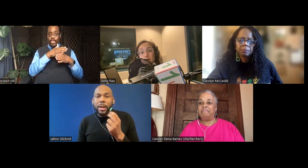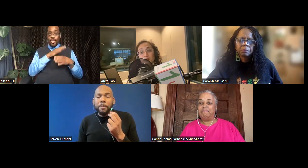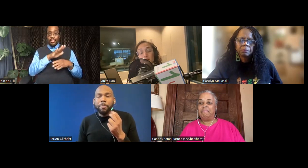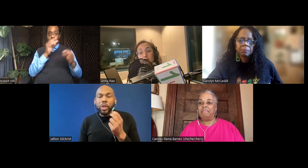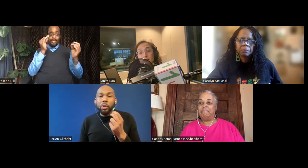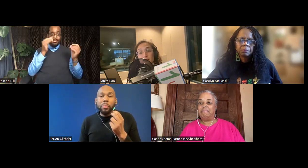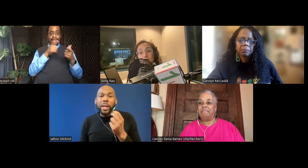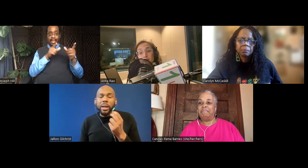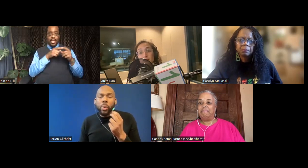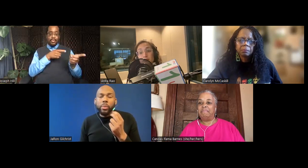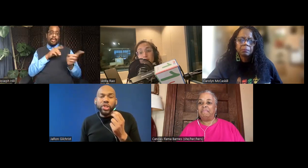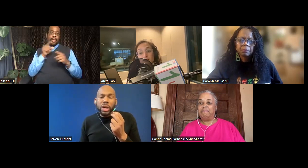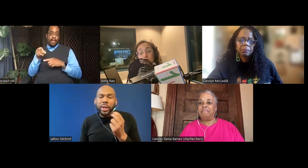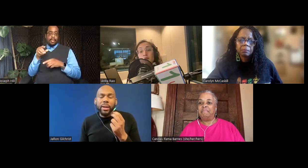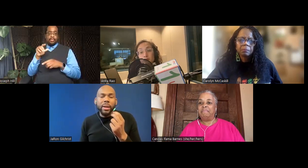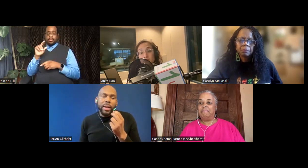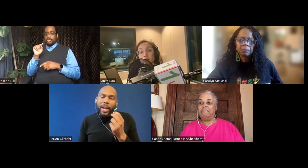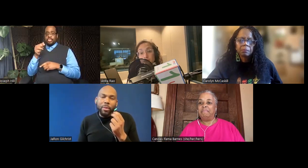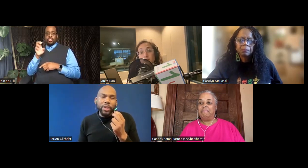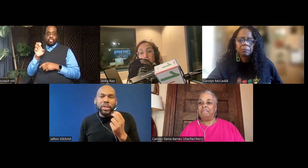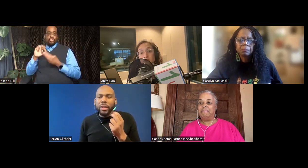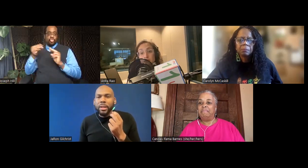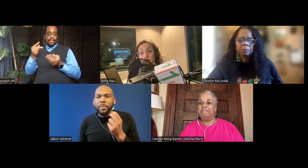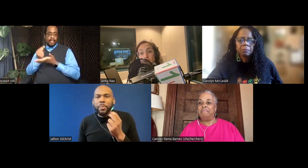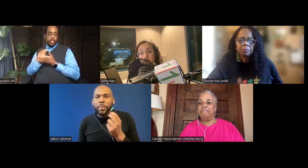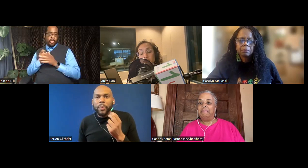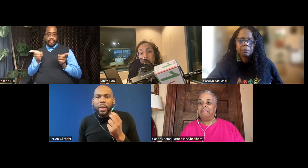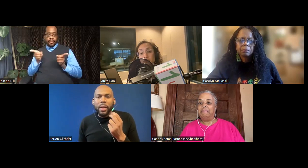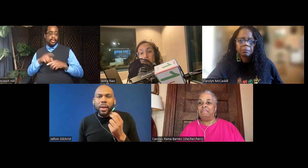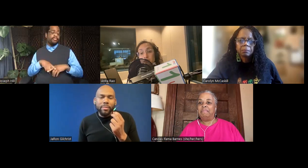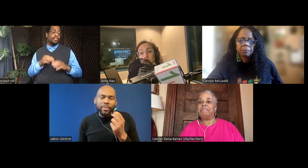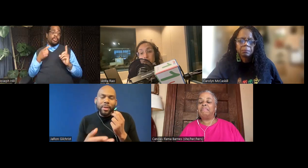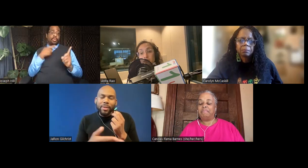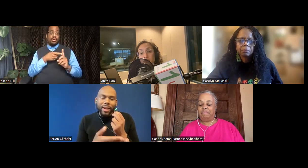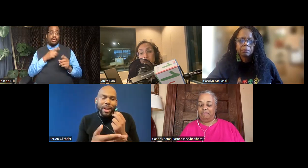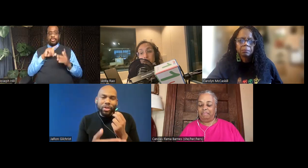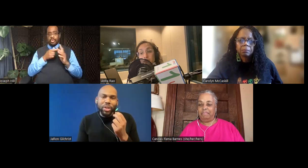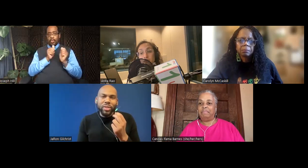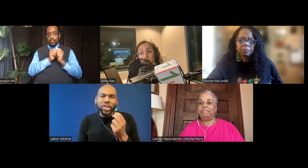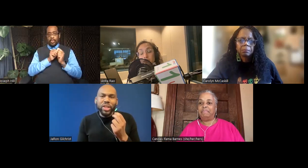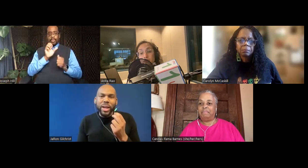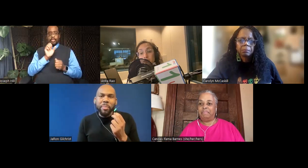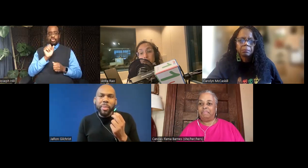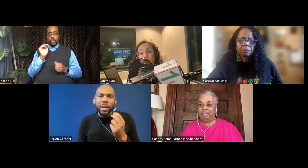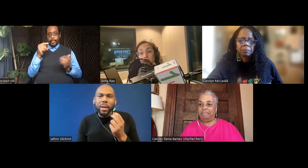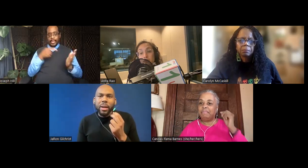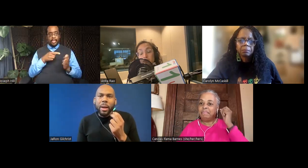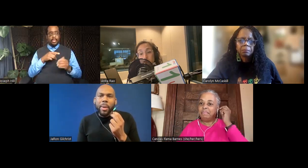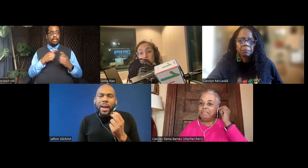especially social media, where we're sharing language and, as you mentioned, the gene therapy.